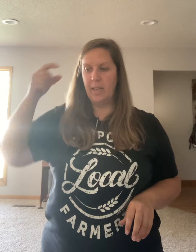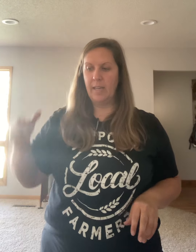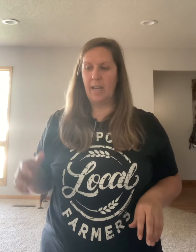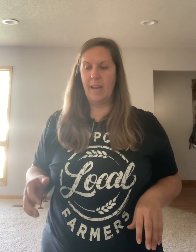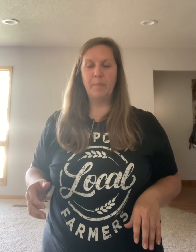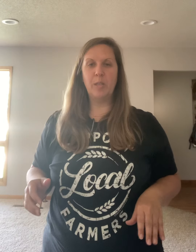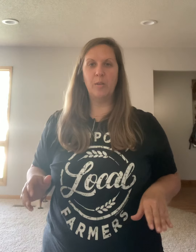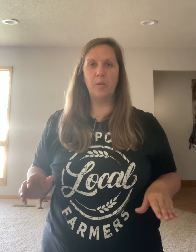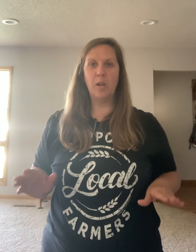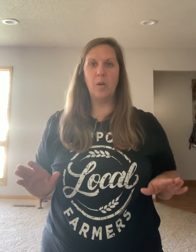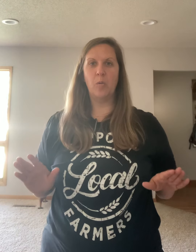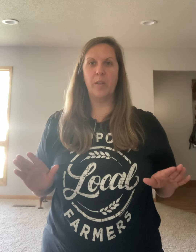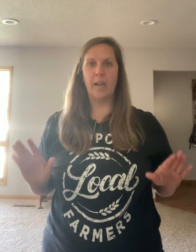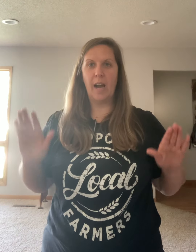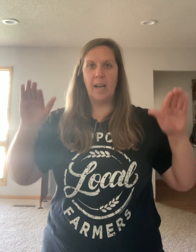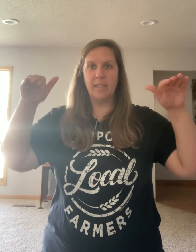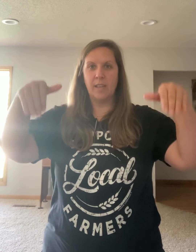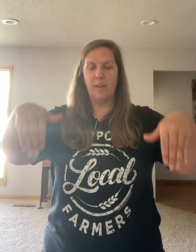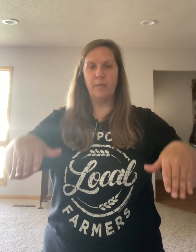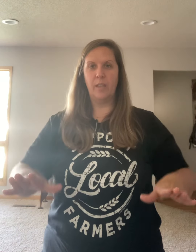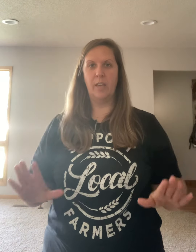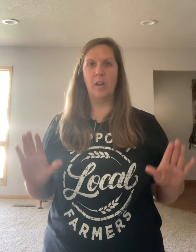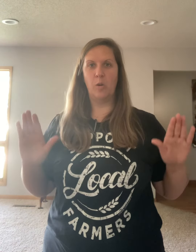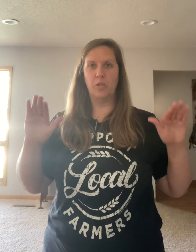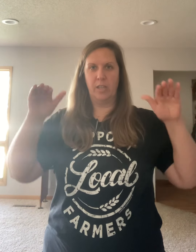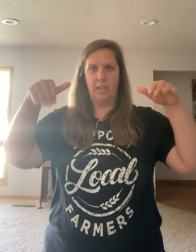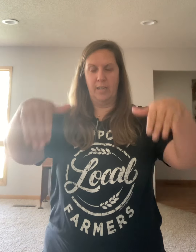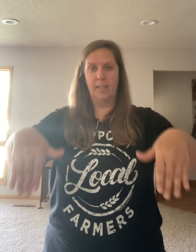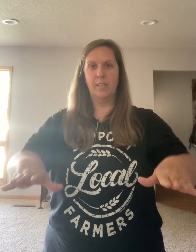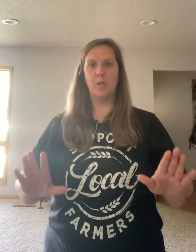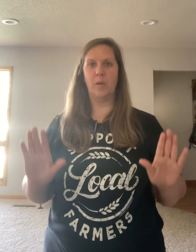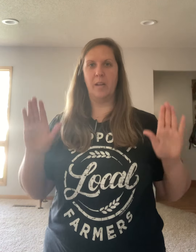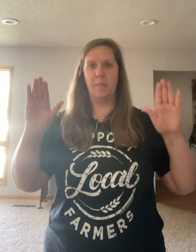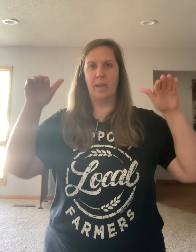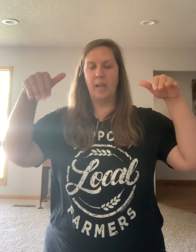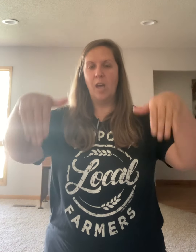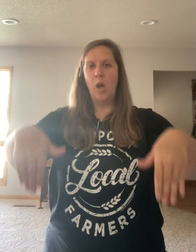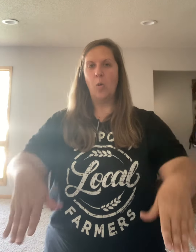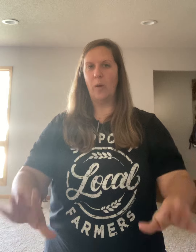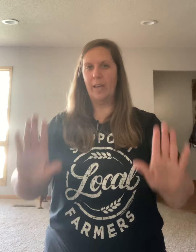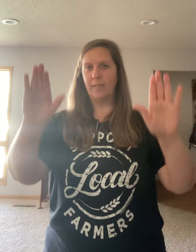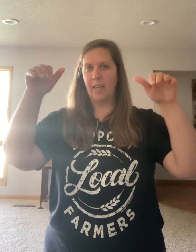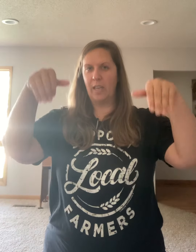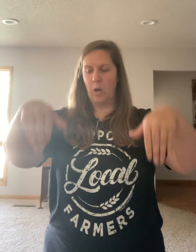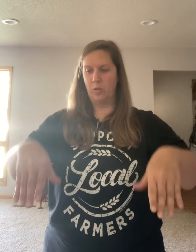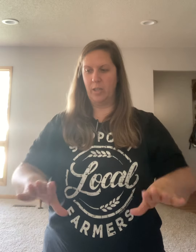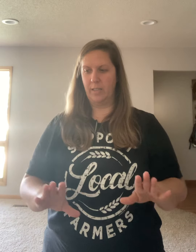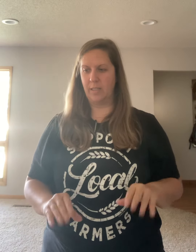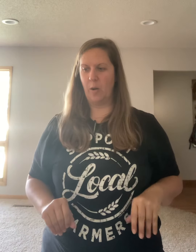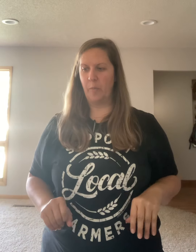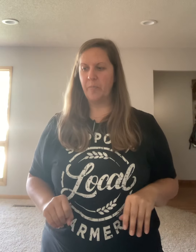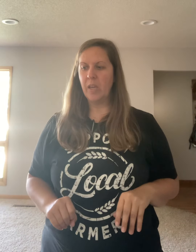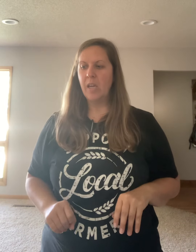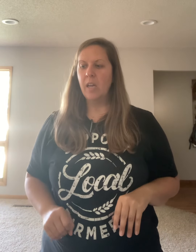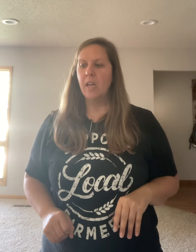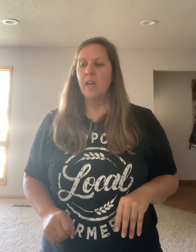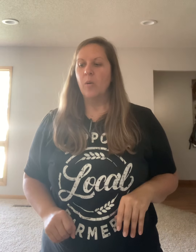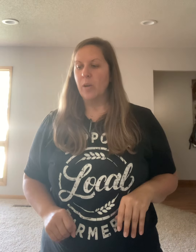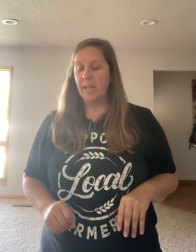and Neptune were the gods of the ocean, so we're going to make waves like ocean. So we're going to go